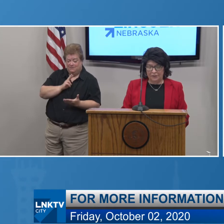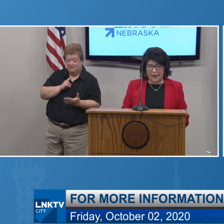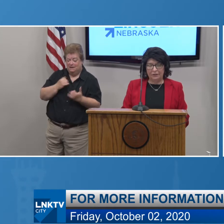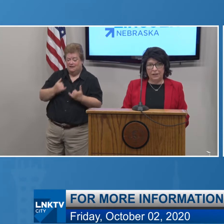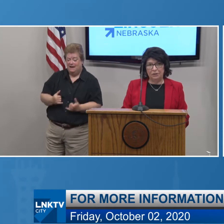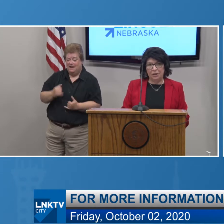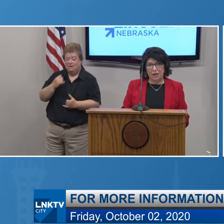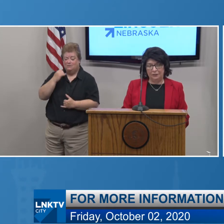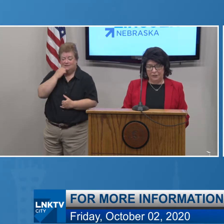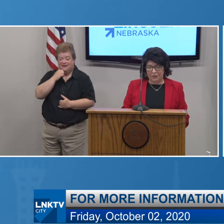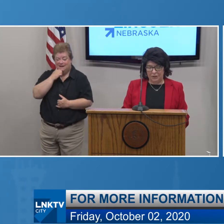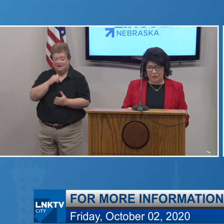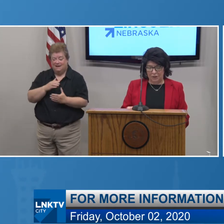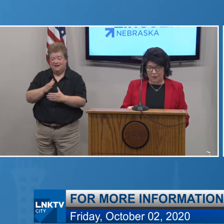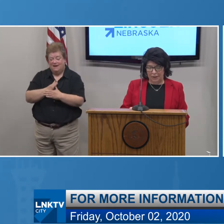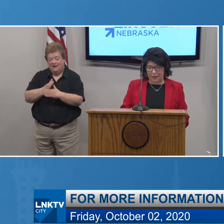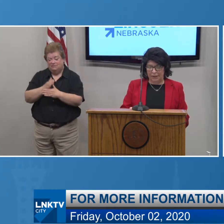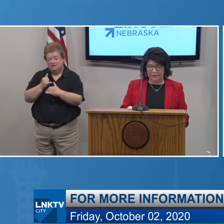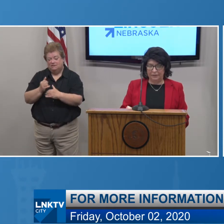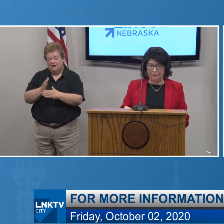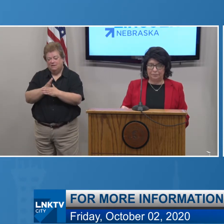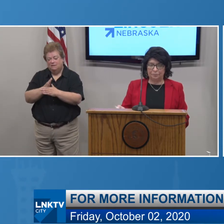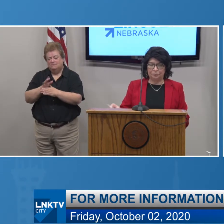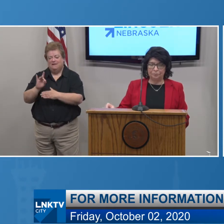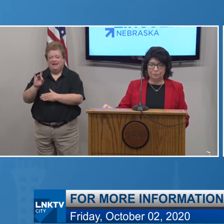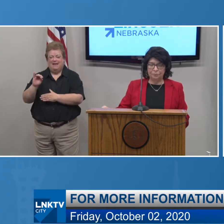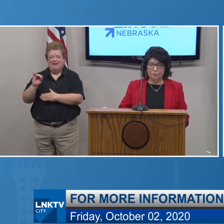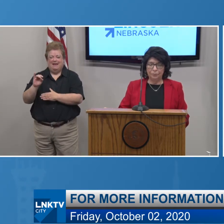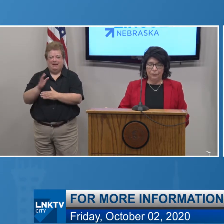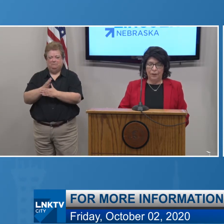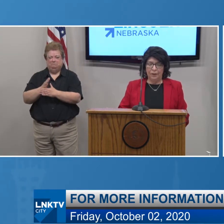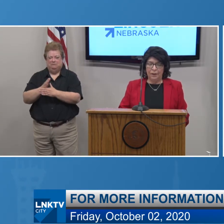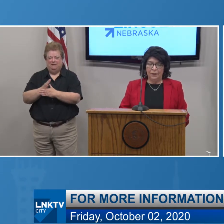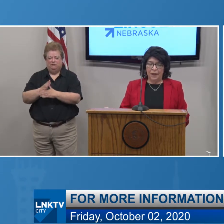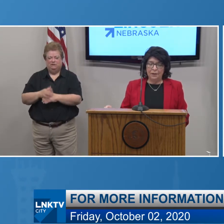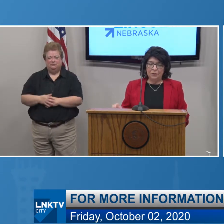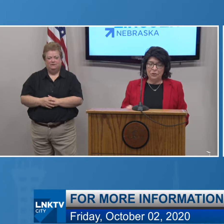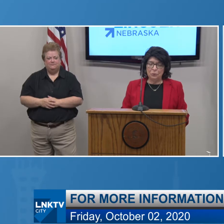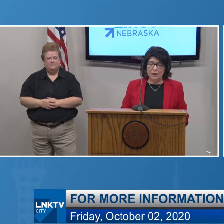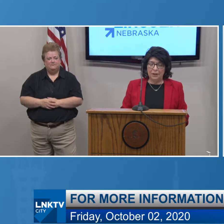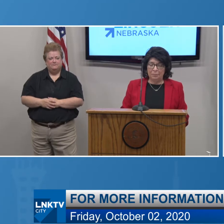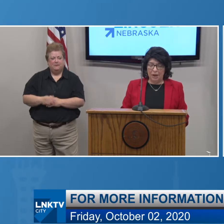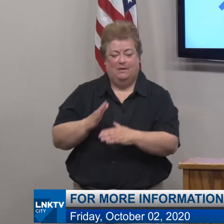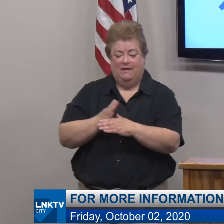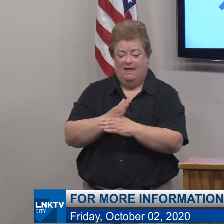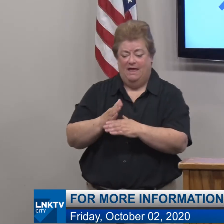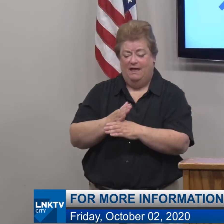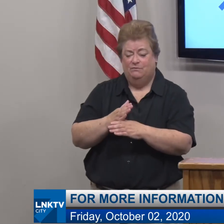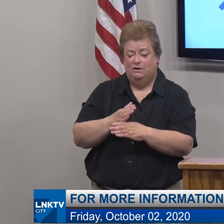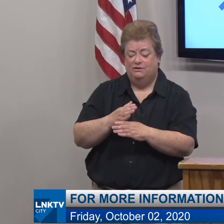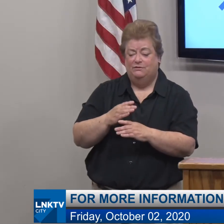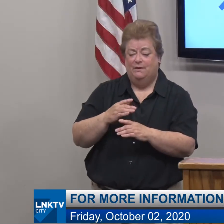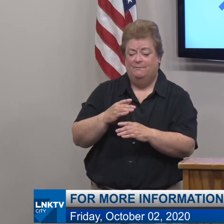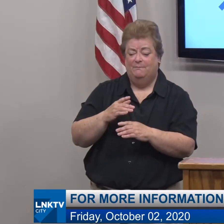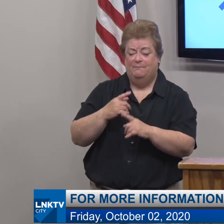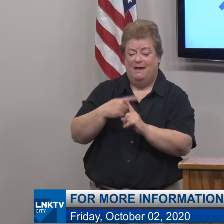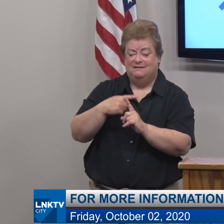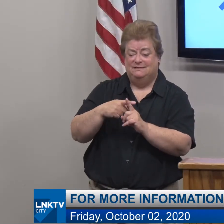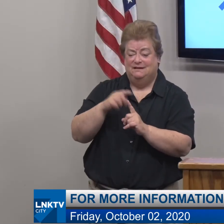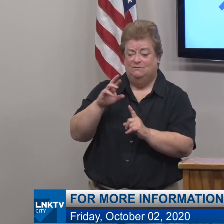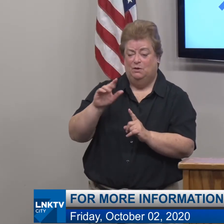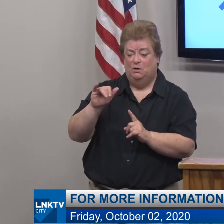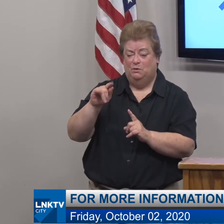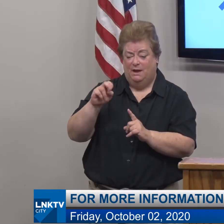average has now leveled off into the low 80s. The average weekly positivity rate